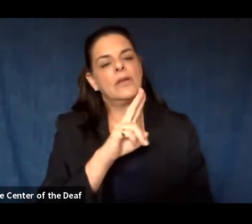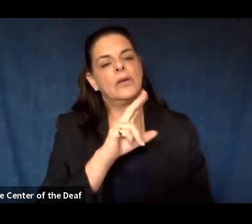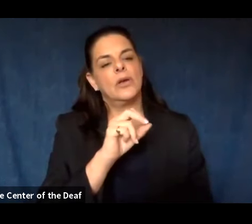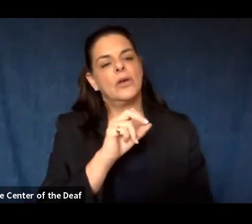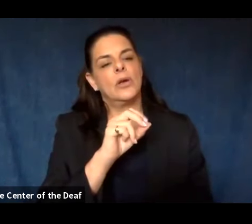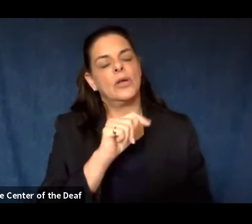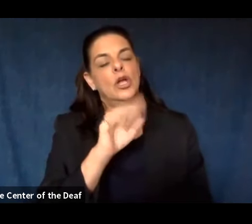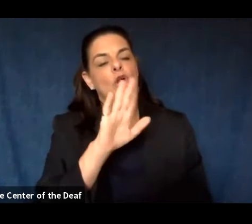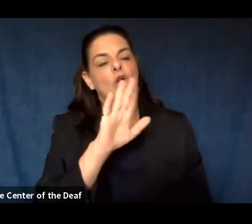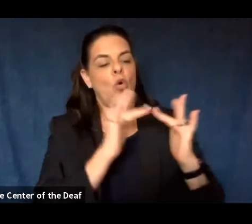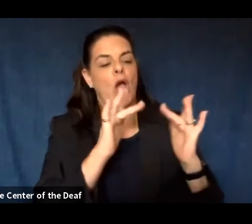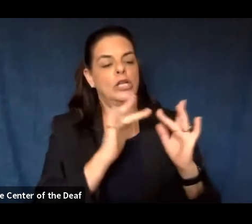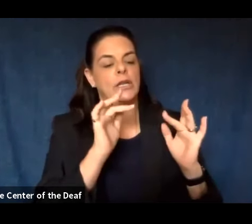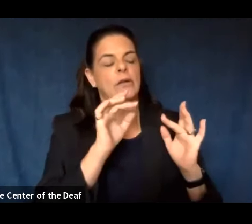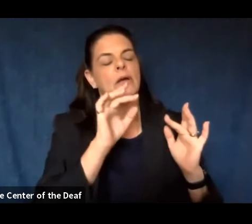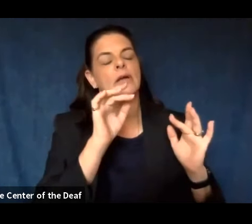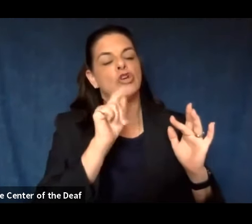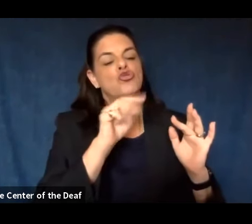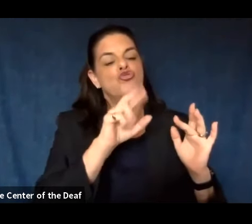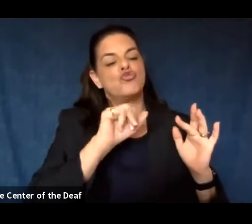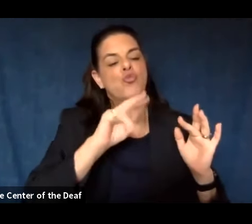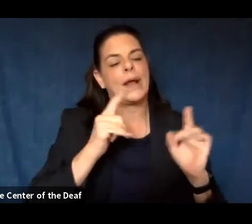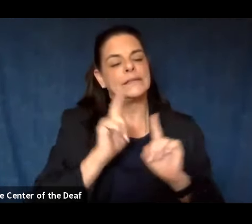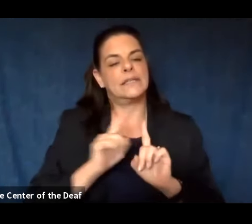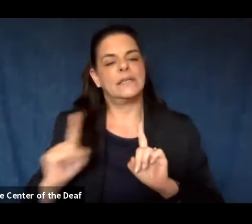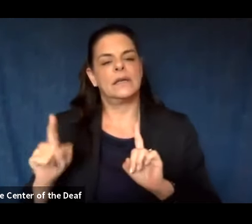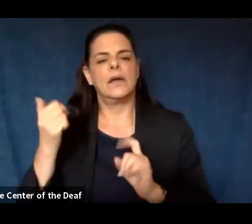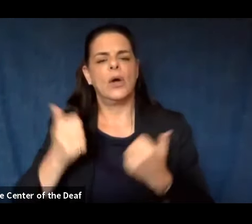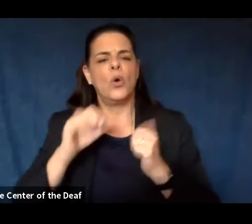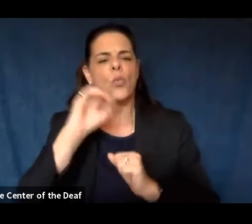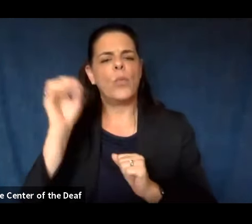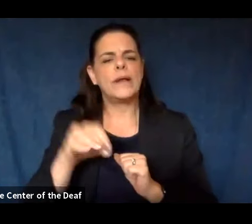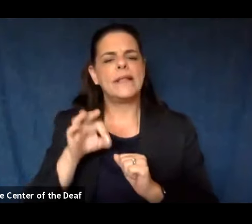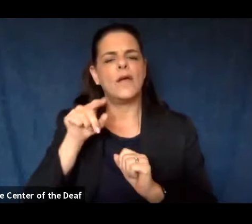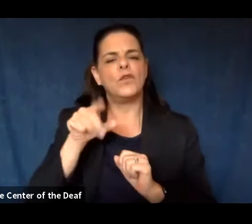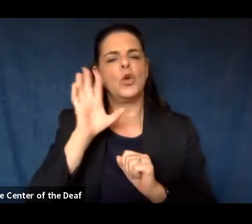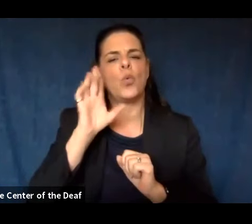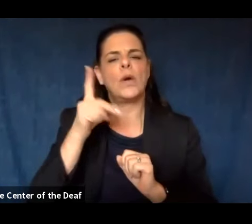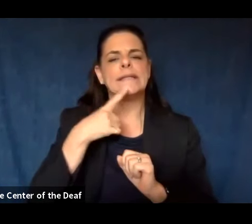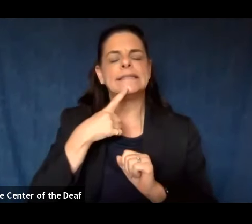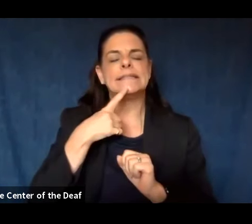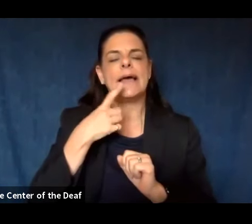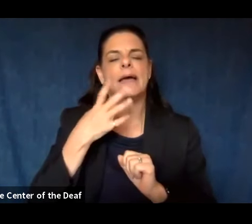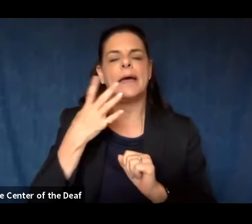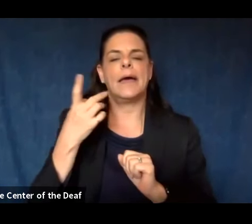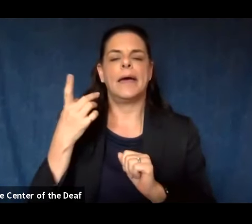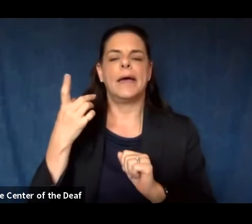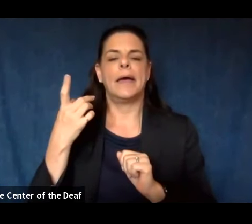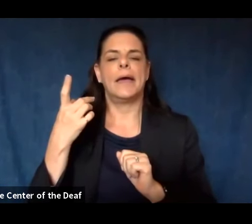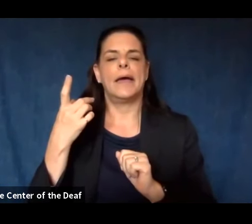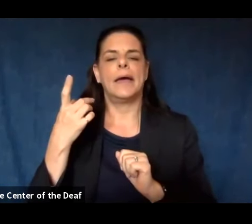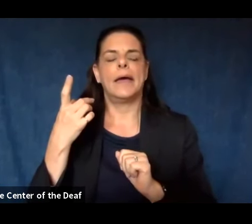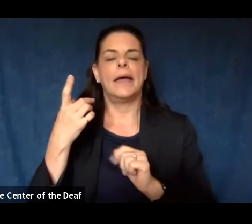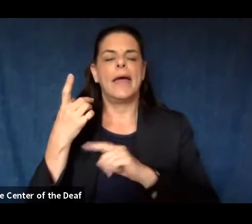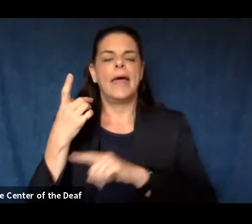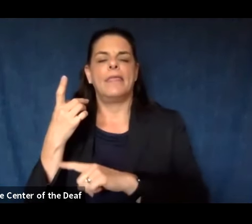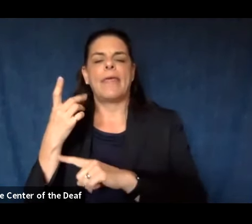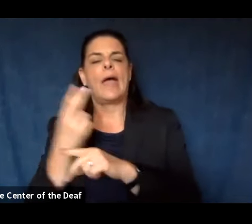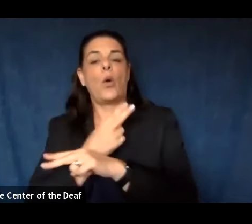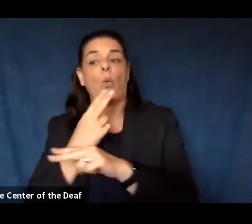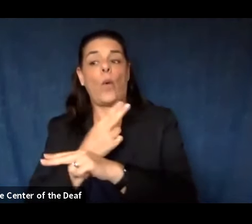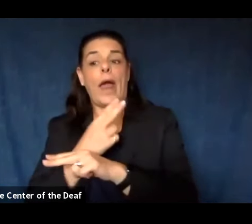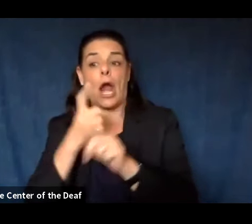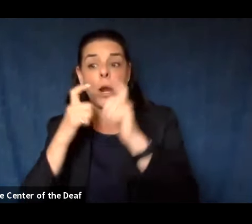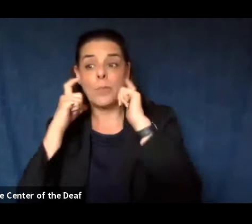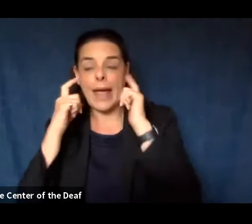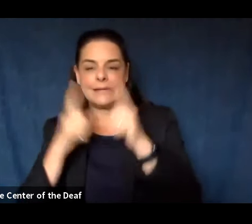contact tracing calls, what percentage of cases would you estimate were regularly wearing a mask in public before contracting COVID?